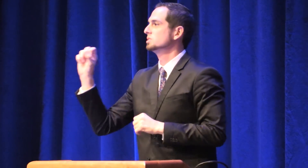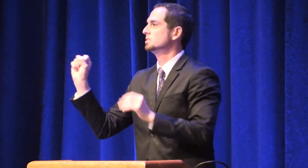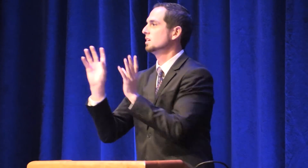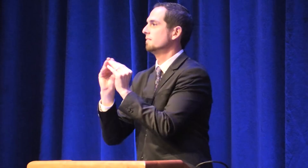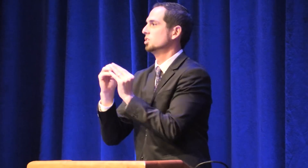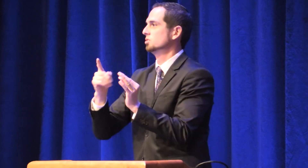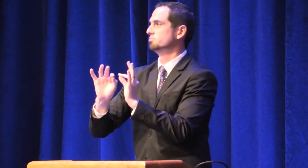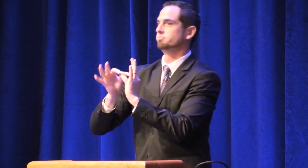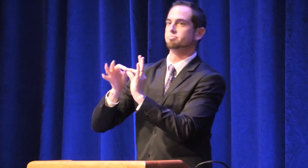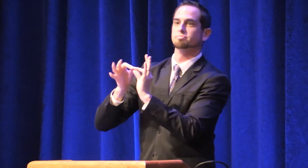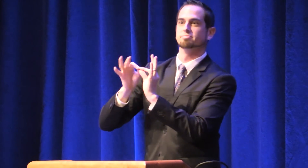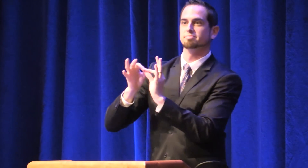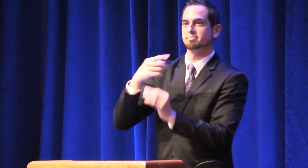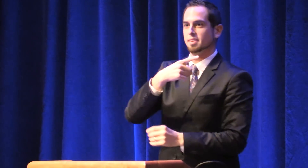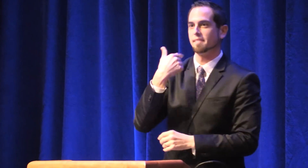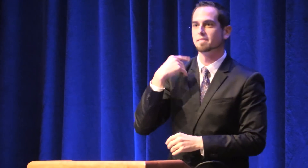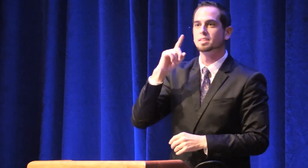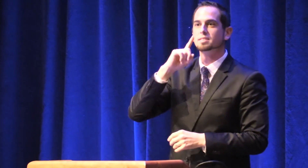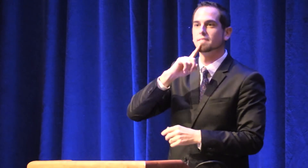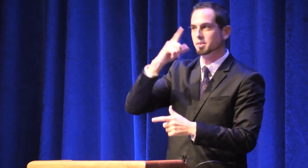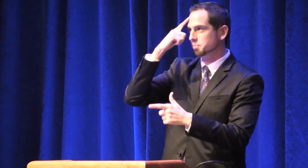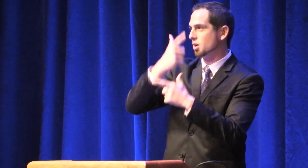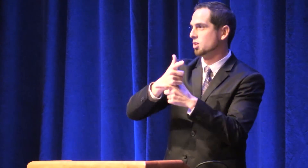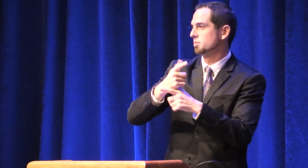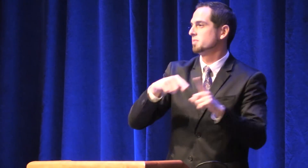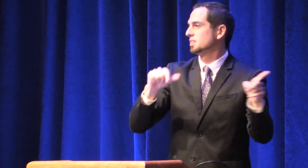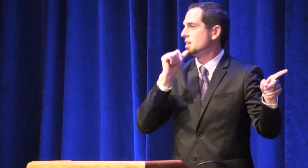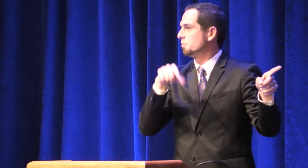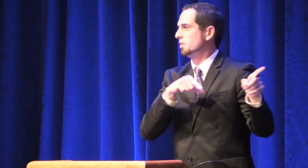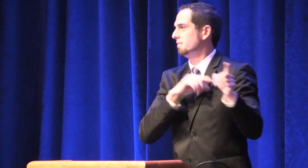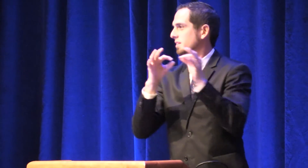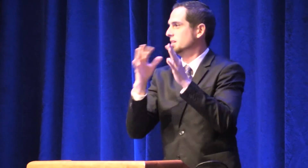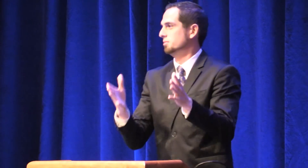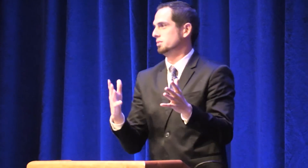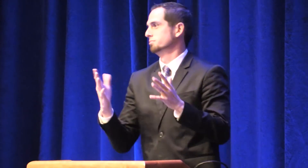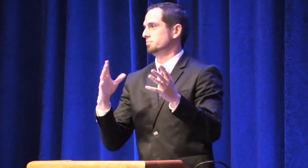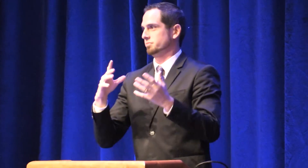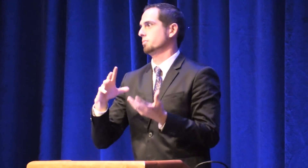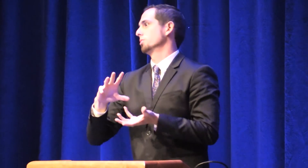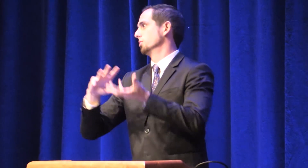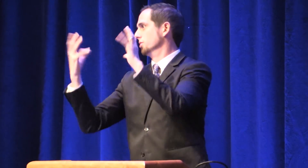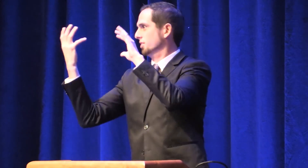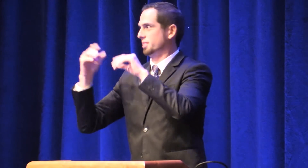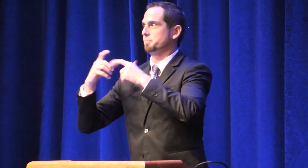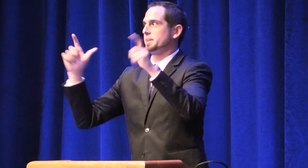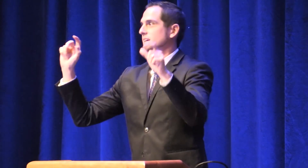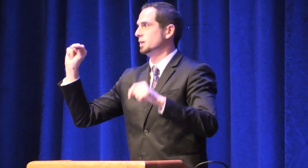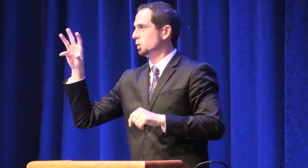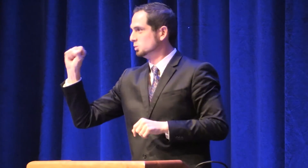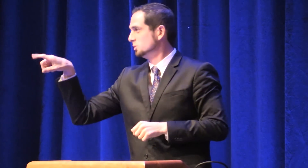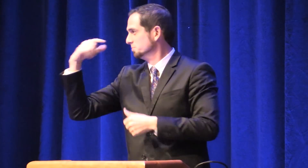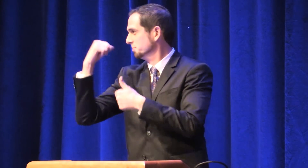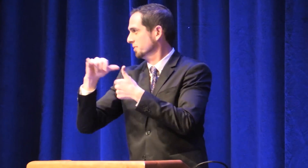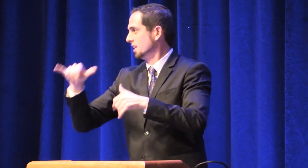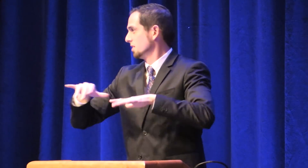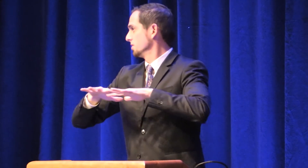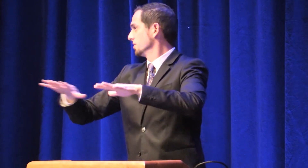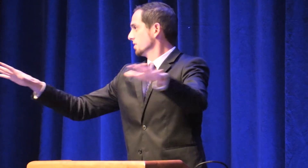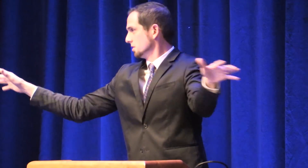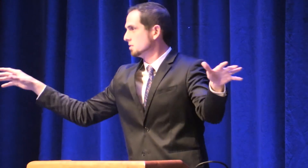Hurricane Irma. There was an emergency press conference, and the quote-unquote interpreter who got on